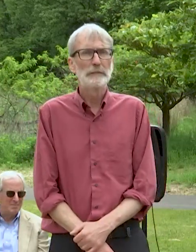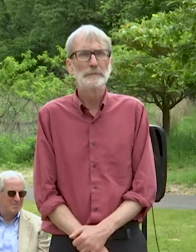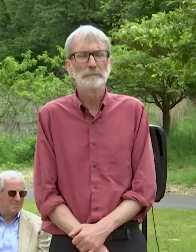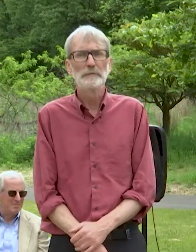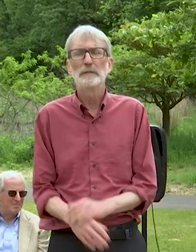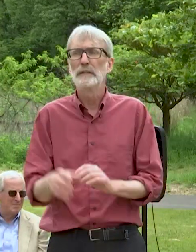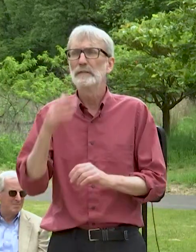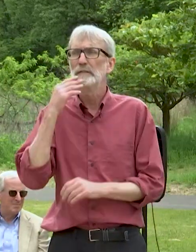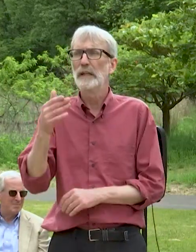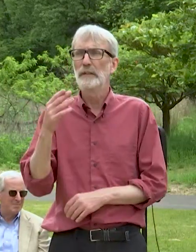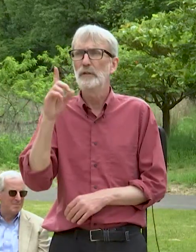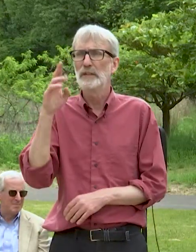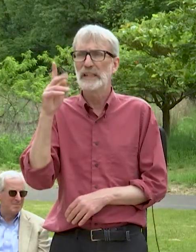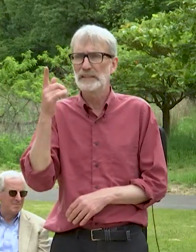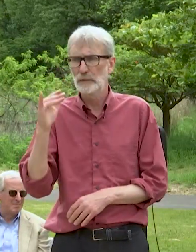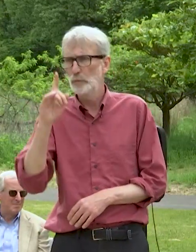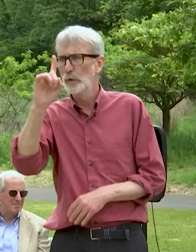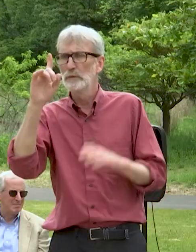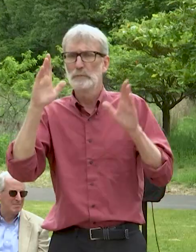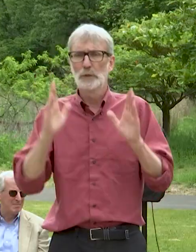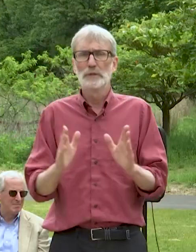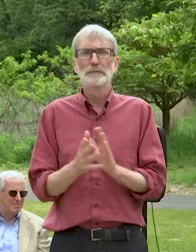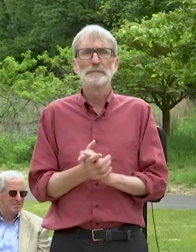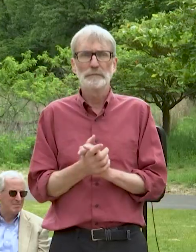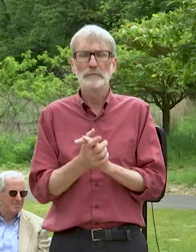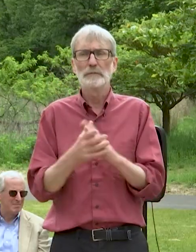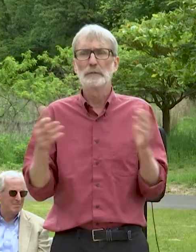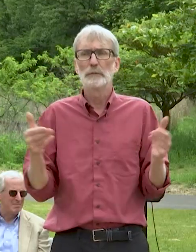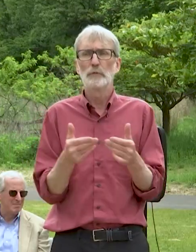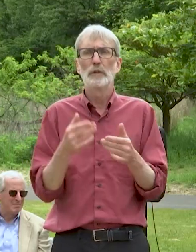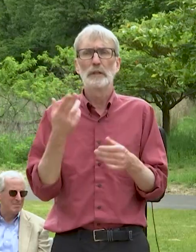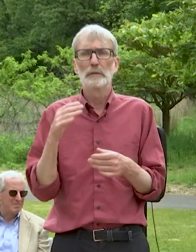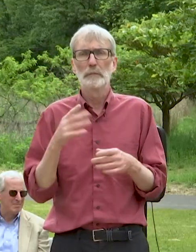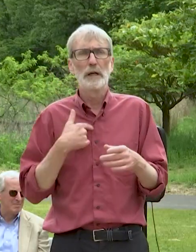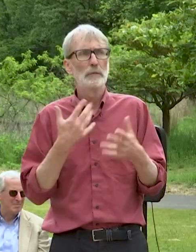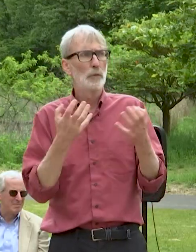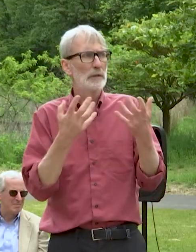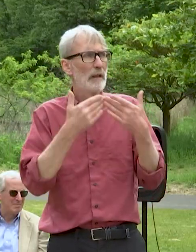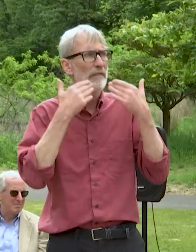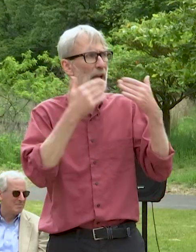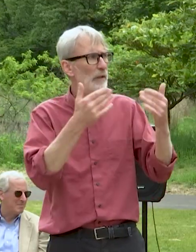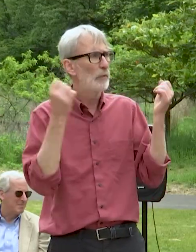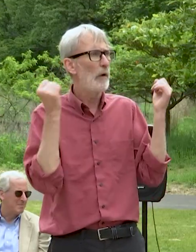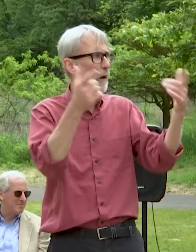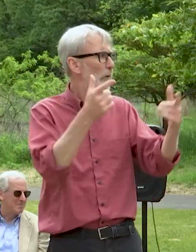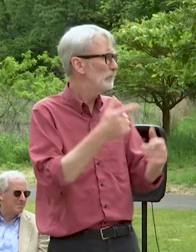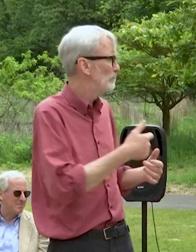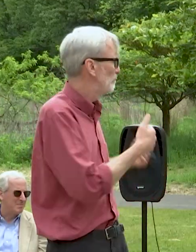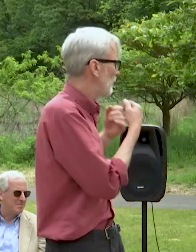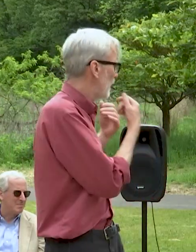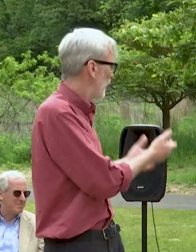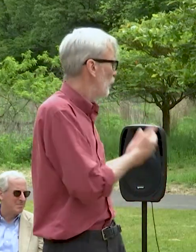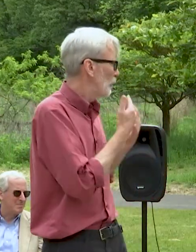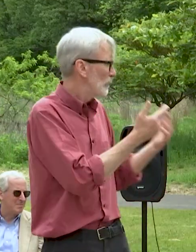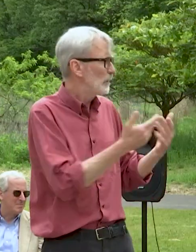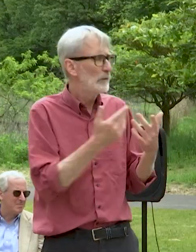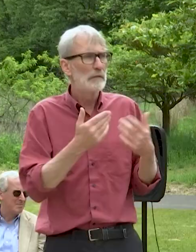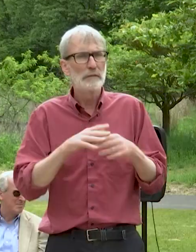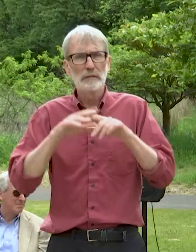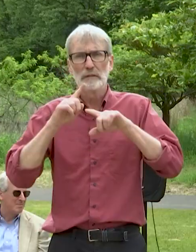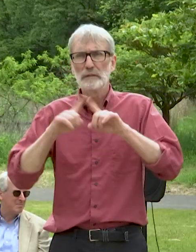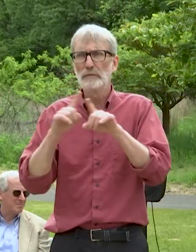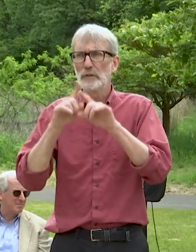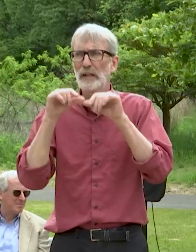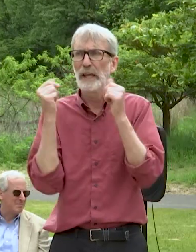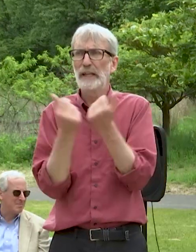Thank you, Dusty. We have one speaker left. And before I introduce him, I just want to thank you again, all the speakers representing their various agencies,